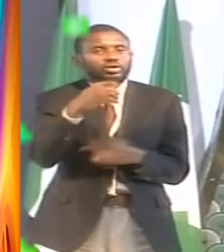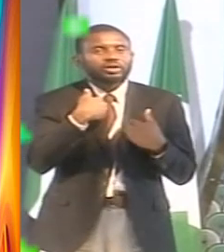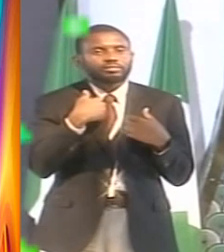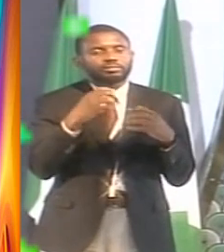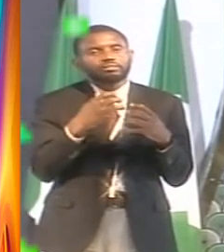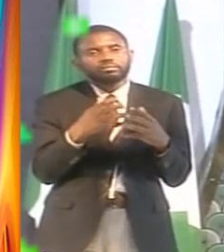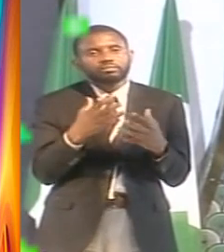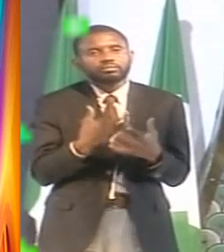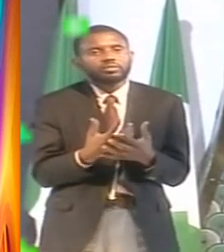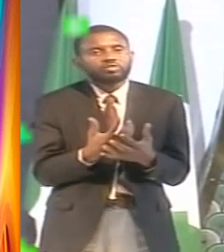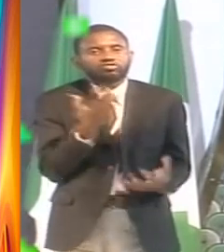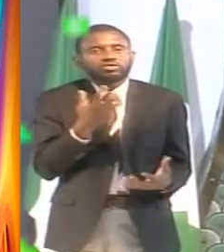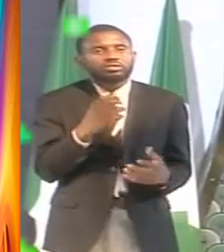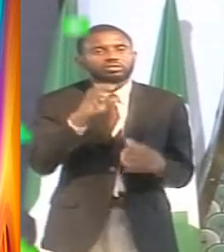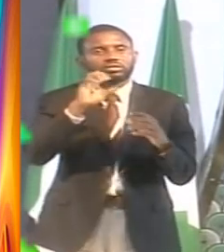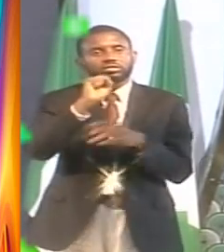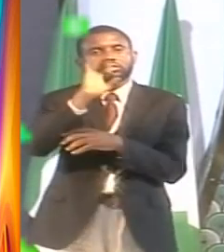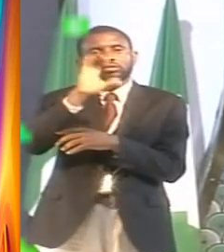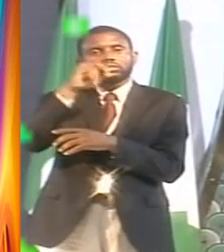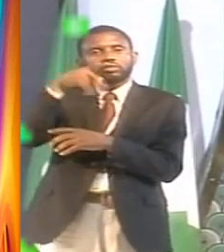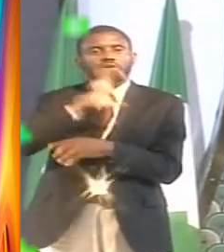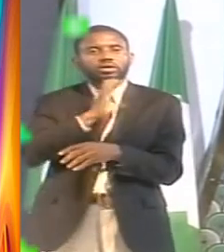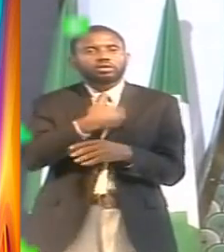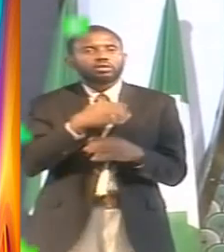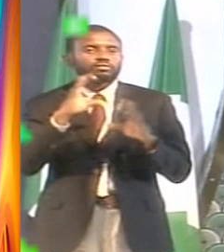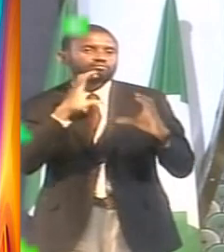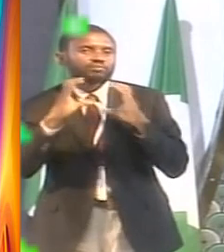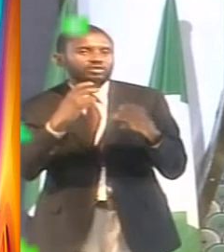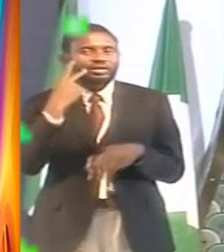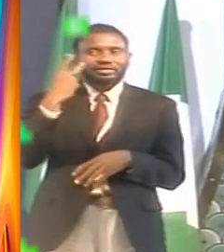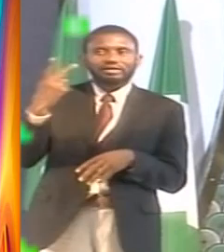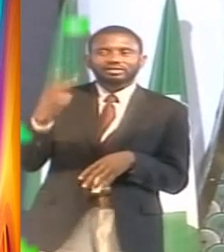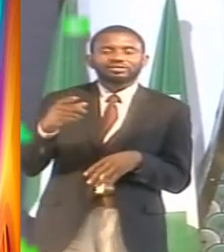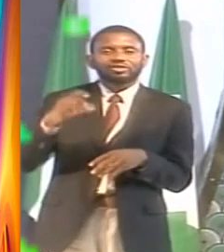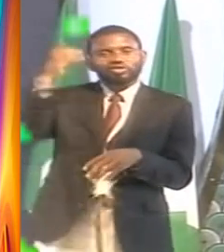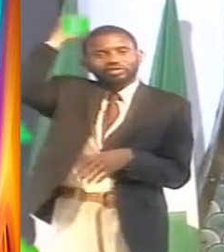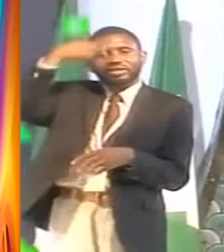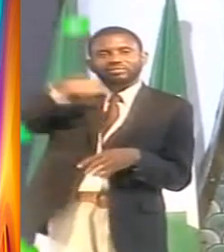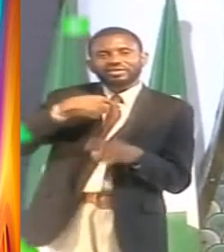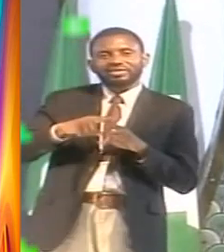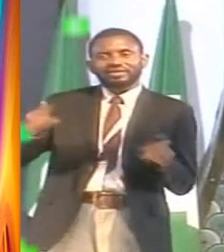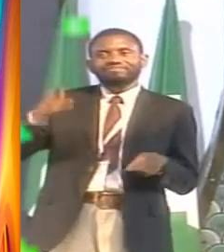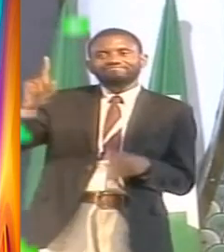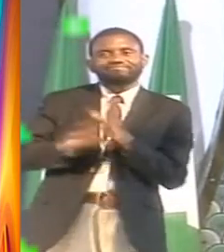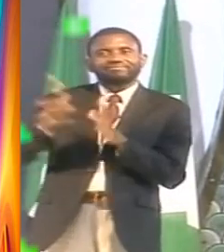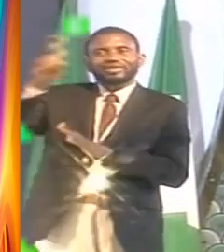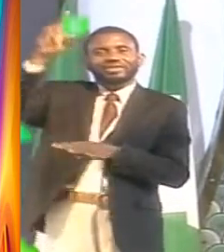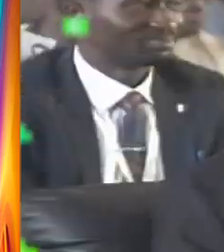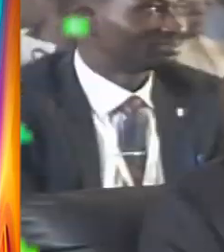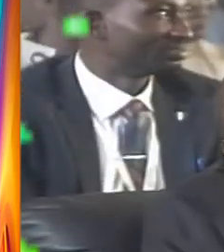our conversation. As you can see, the Sultan and I are different. He's taller than me. He has a much more